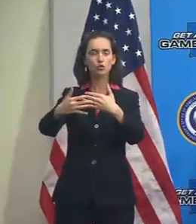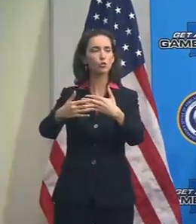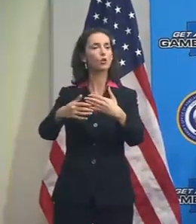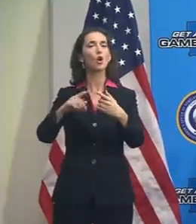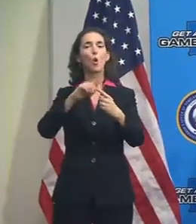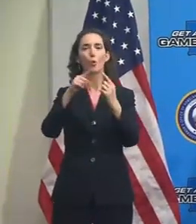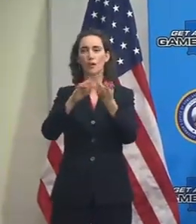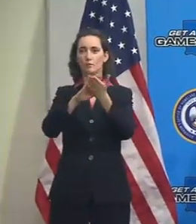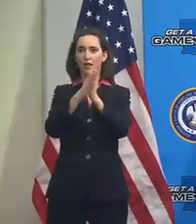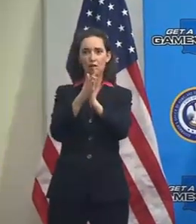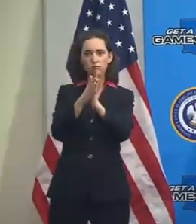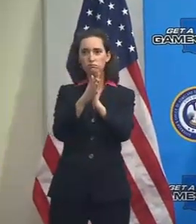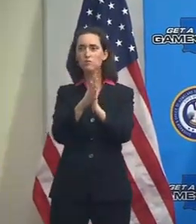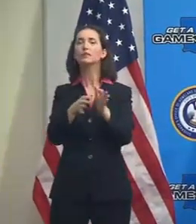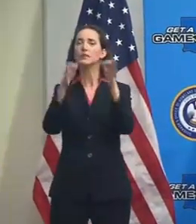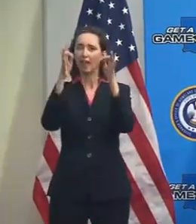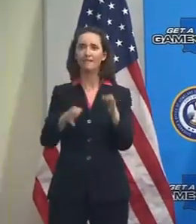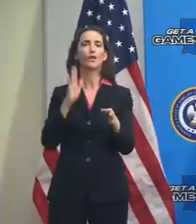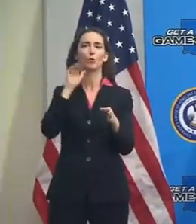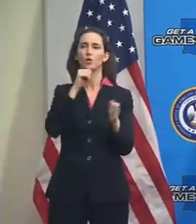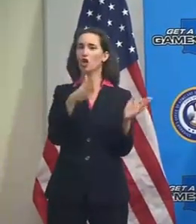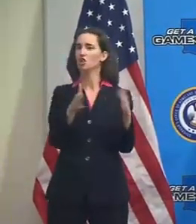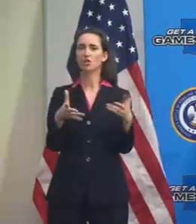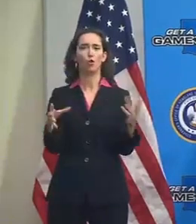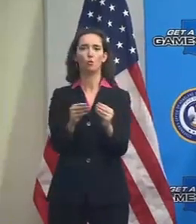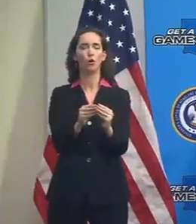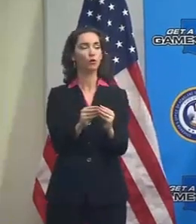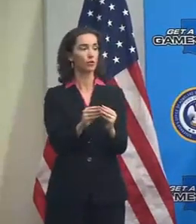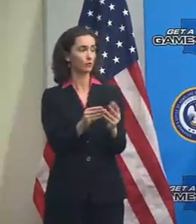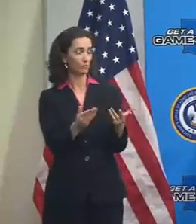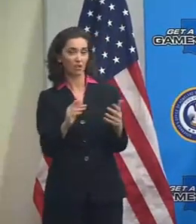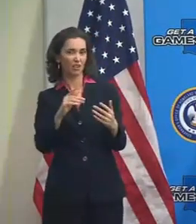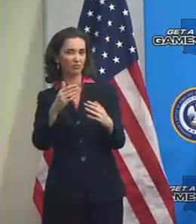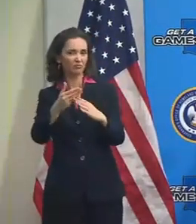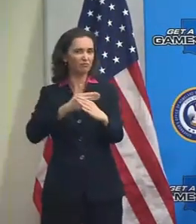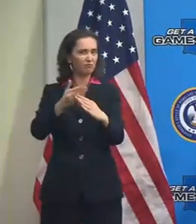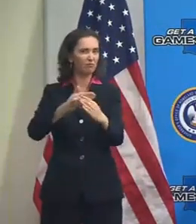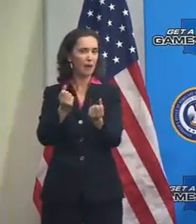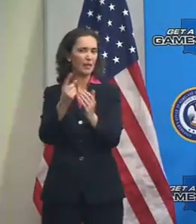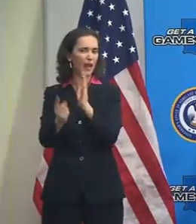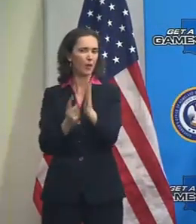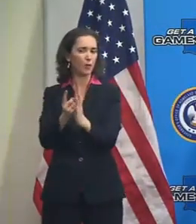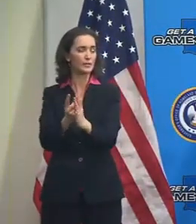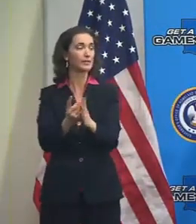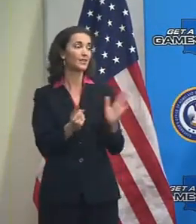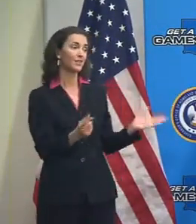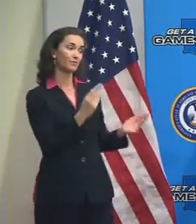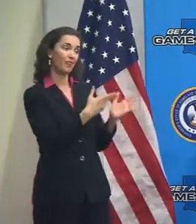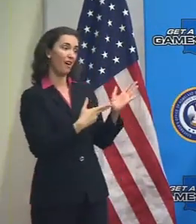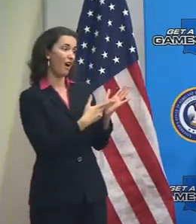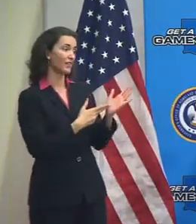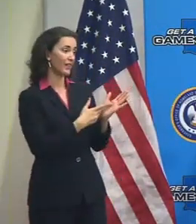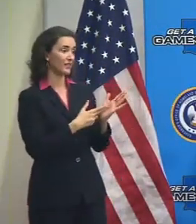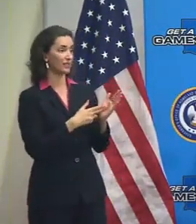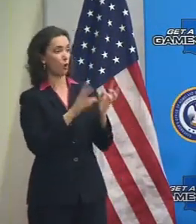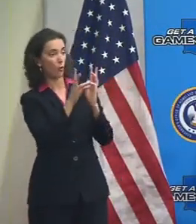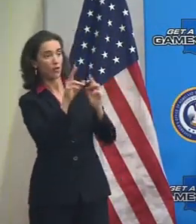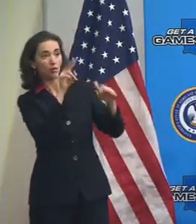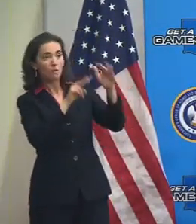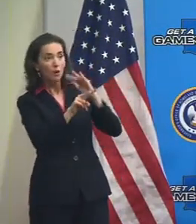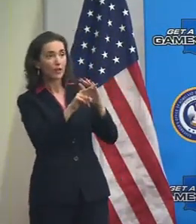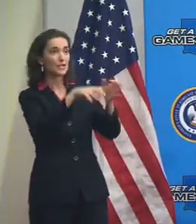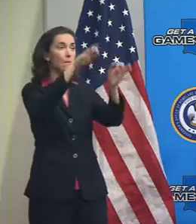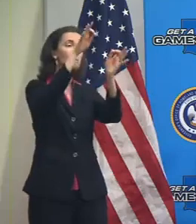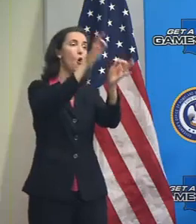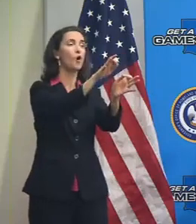is meteorology is an imperfect science. So I can't tell you exactly when that point